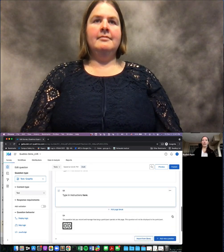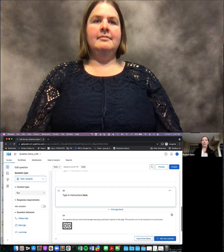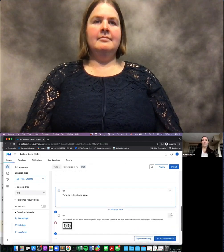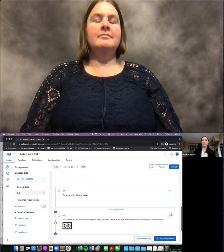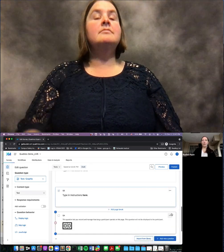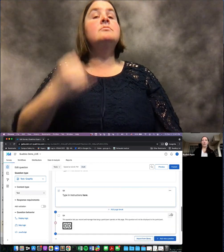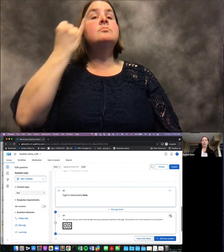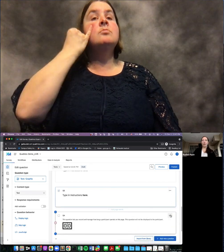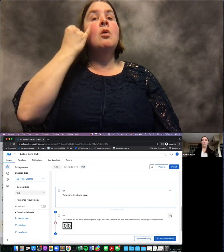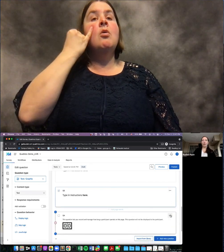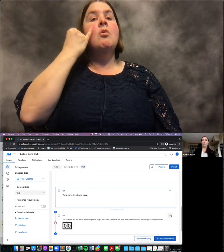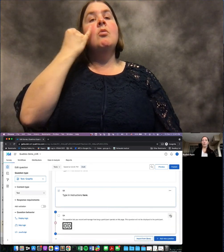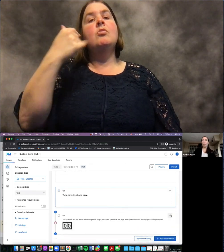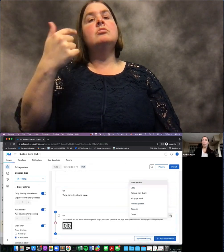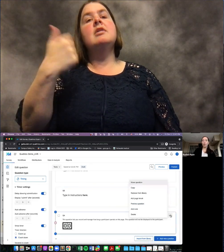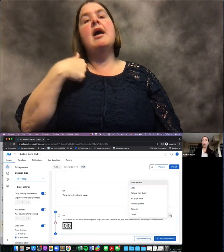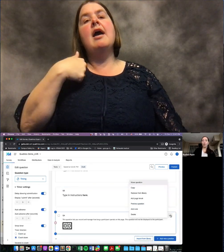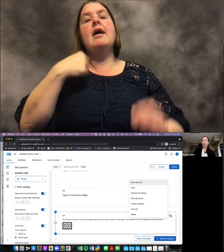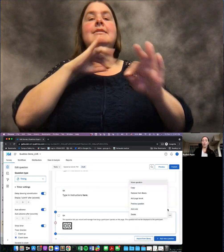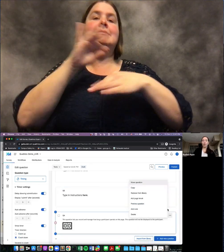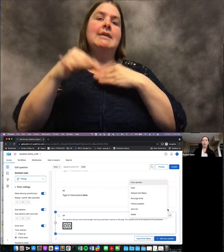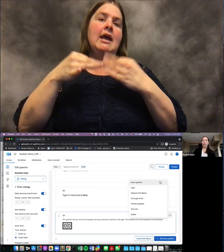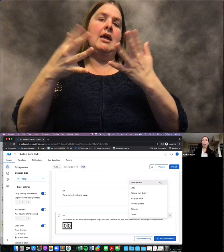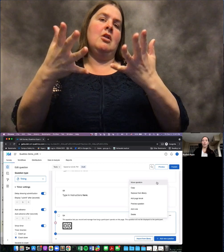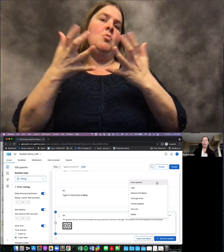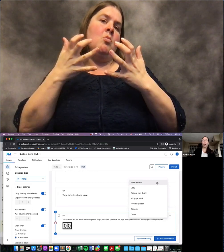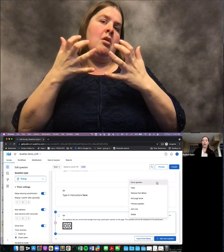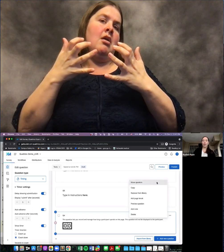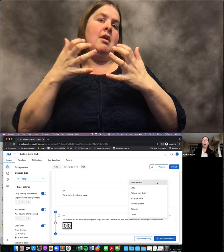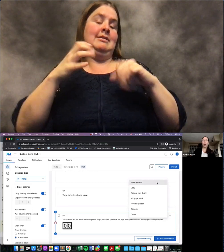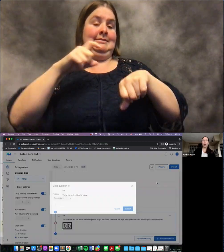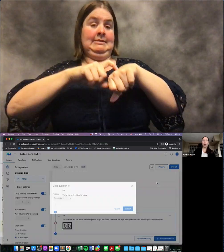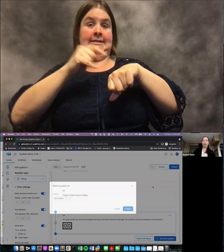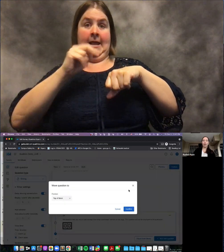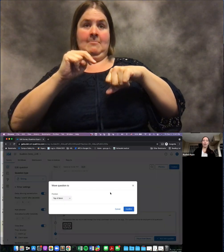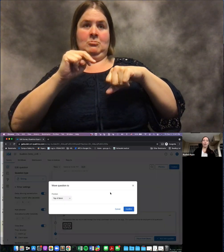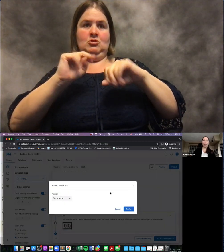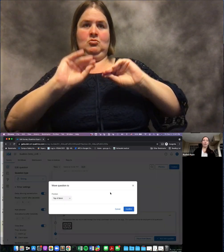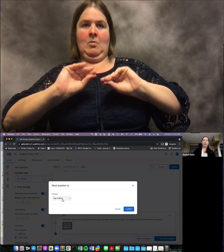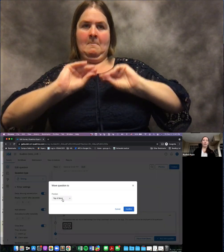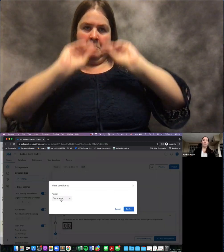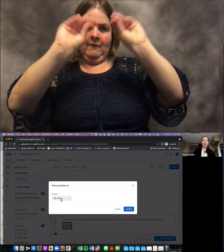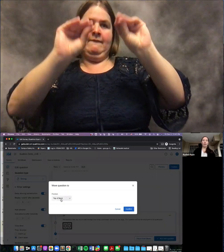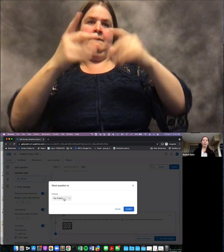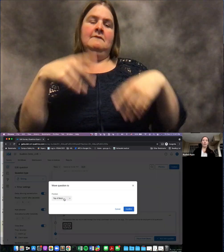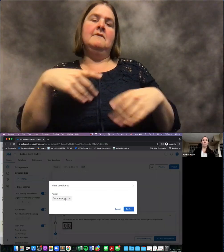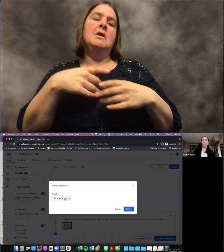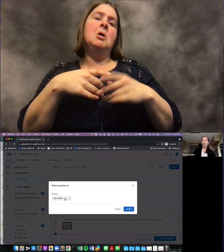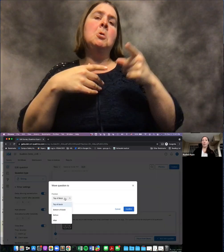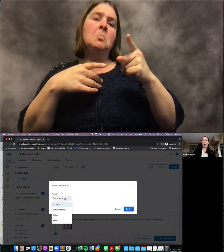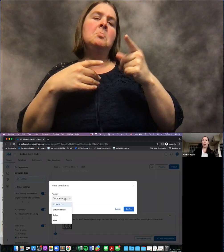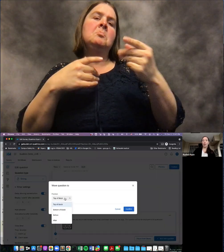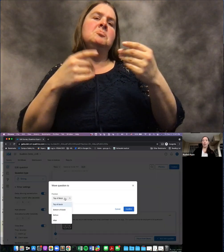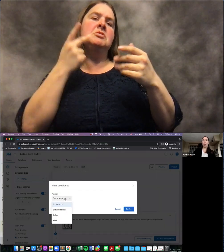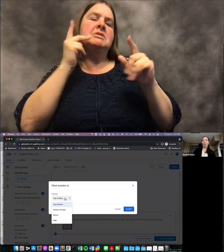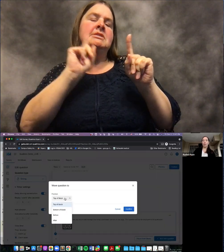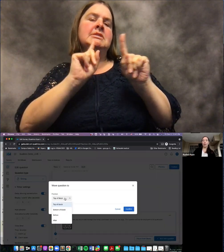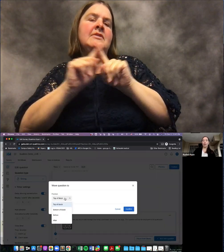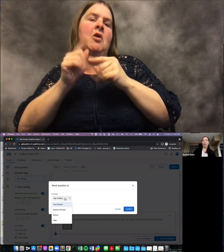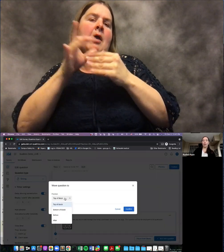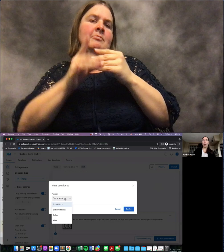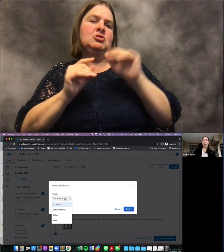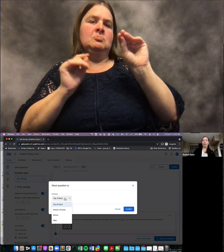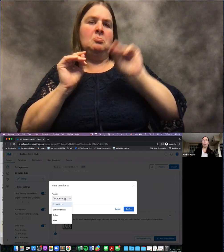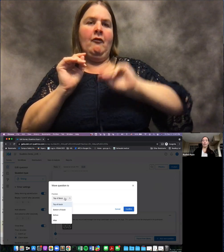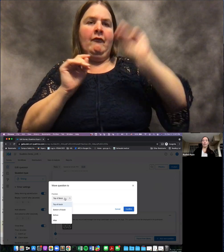Let's say I want to move the timer. It will give me some options for where to